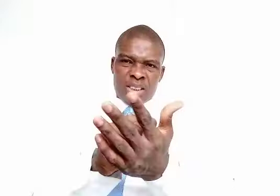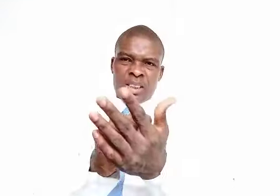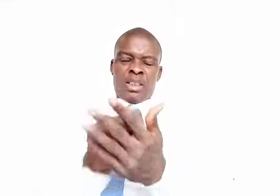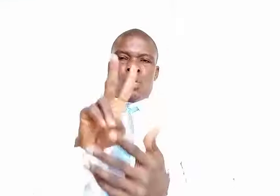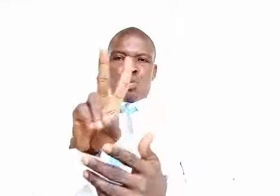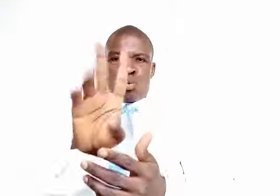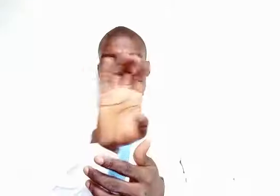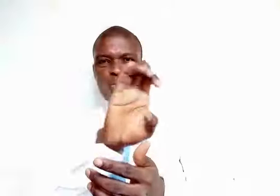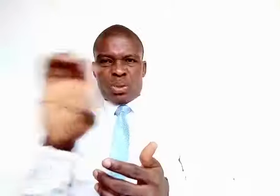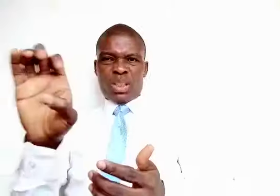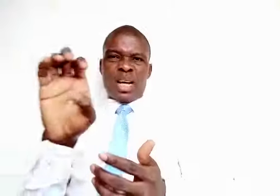8,702,614,235